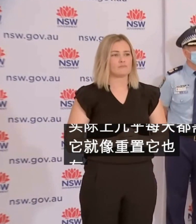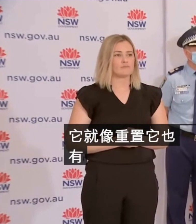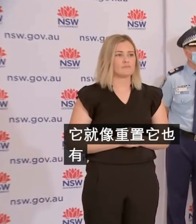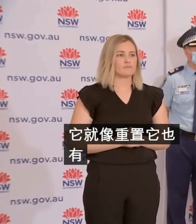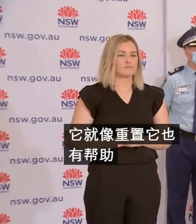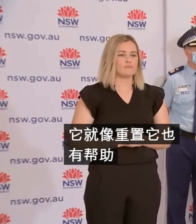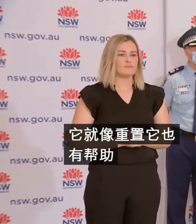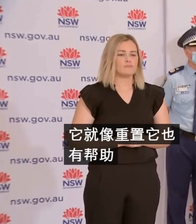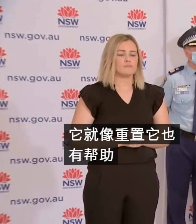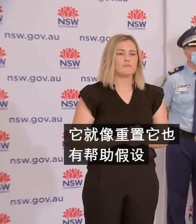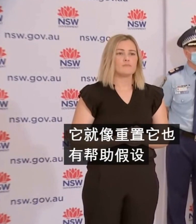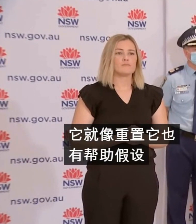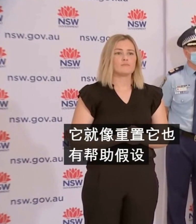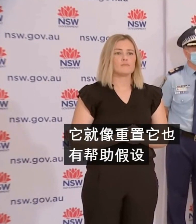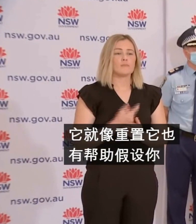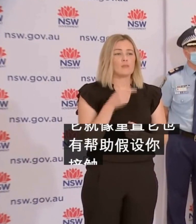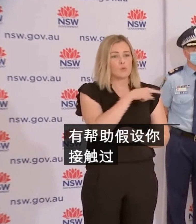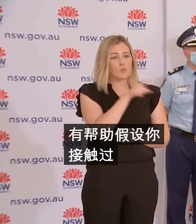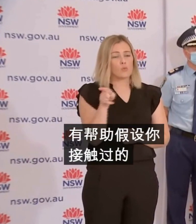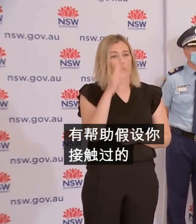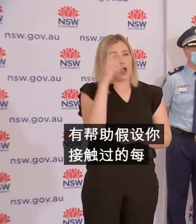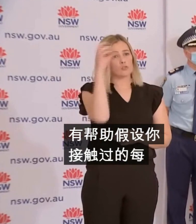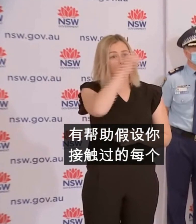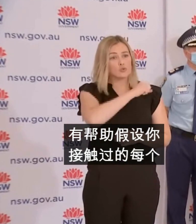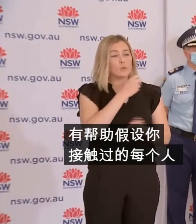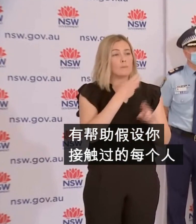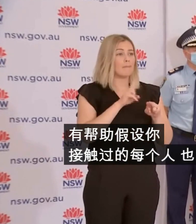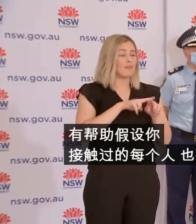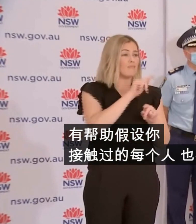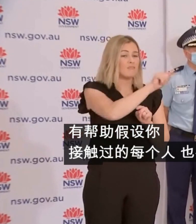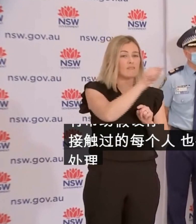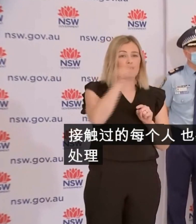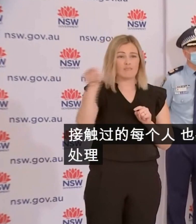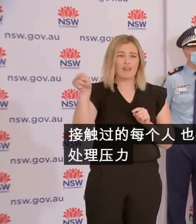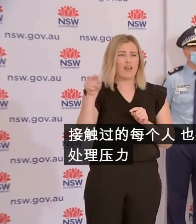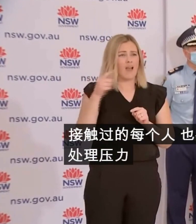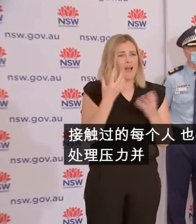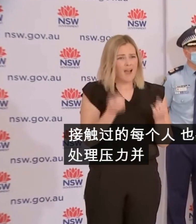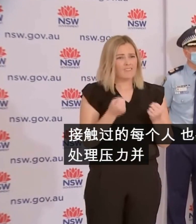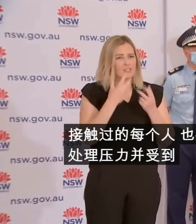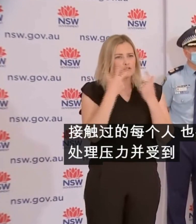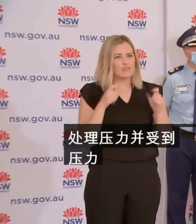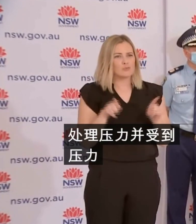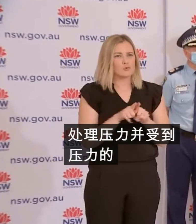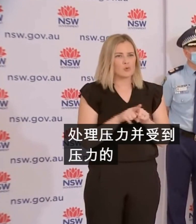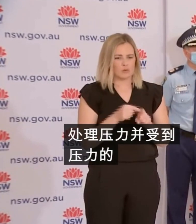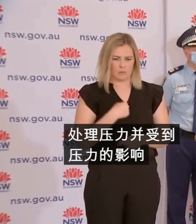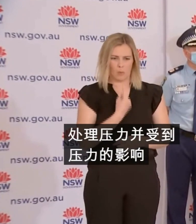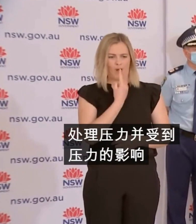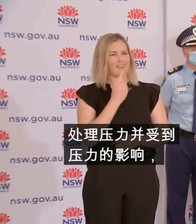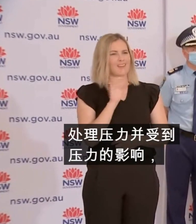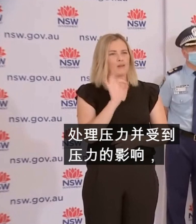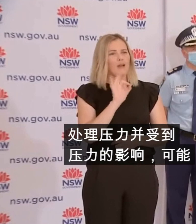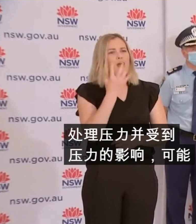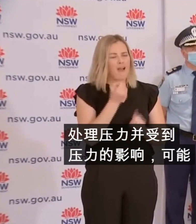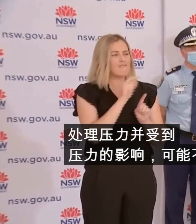also helpful to assume that everyone that you come into contact with is also dealing with the stress and is impacted by the stress and